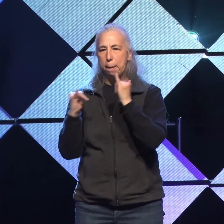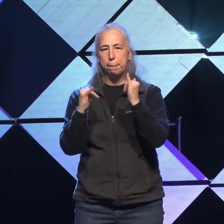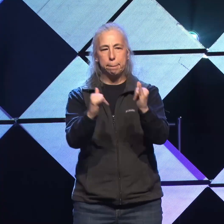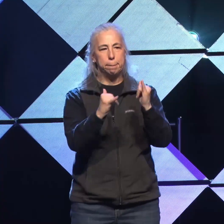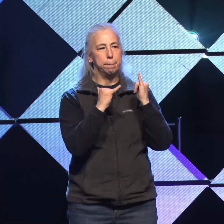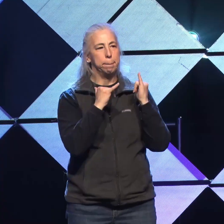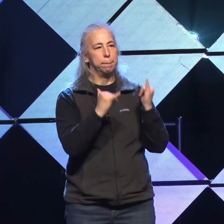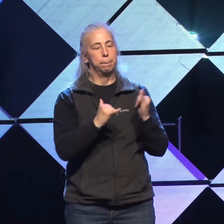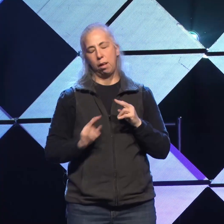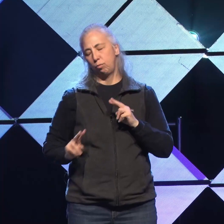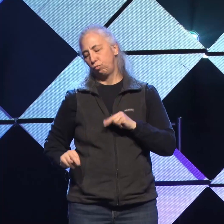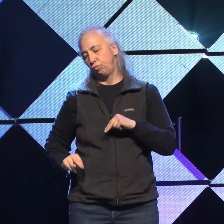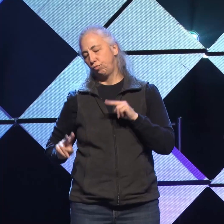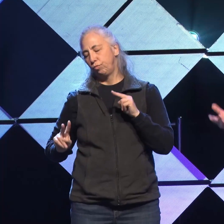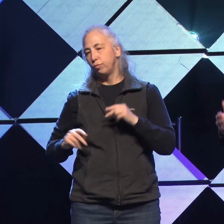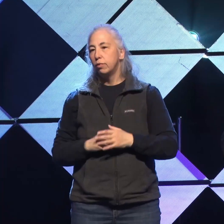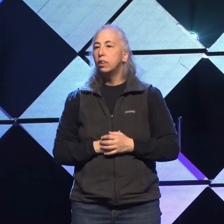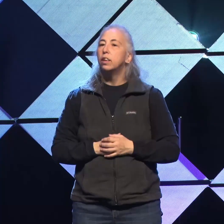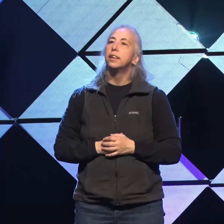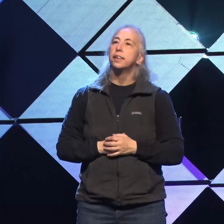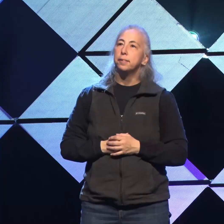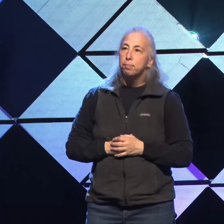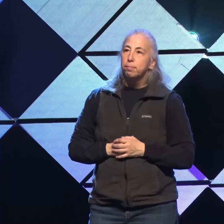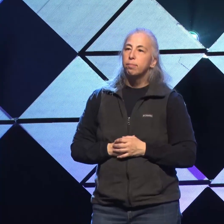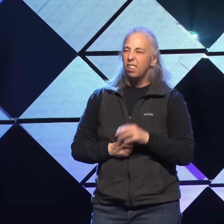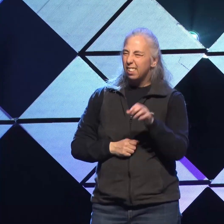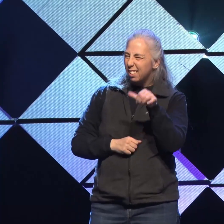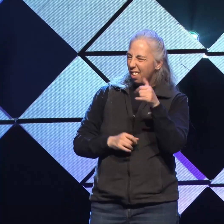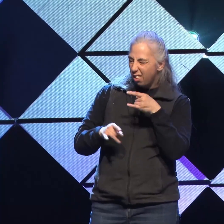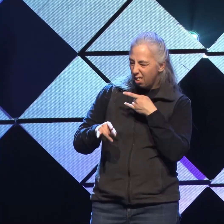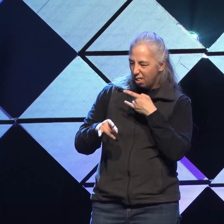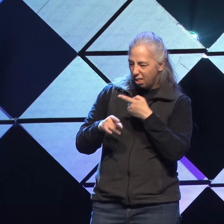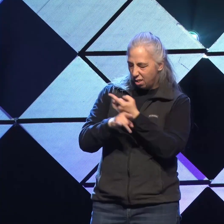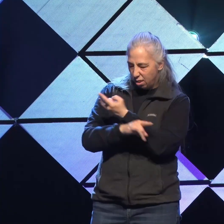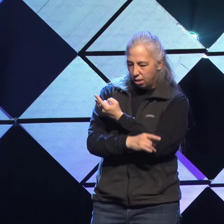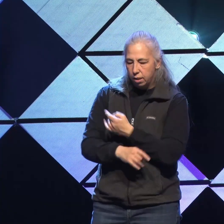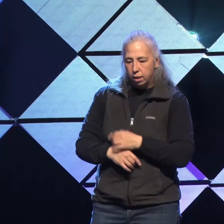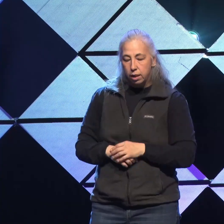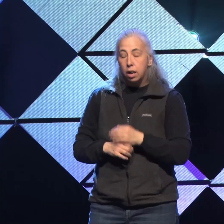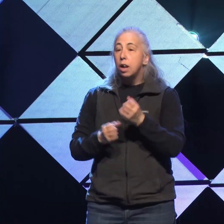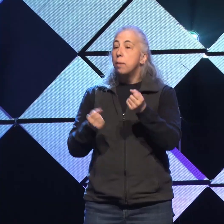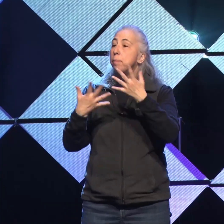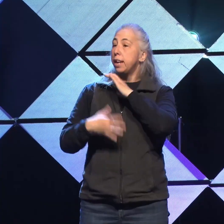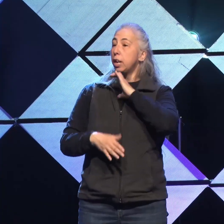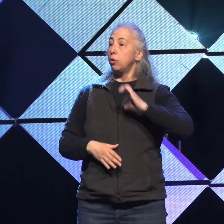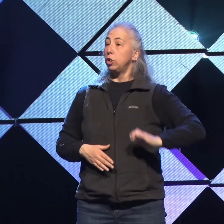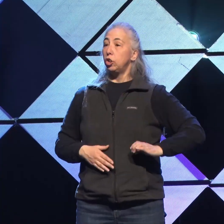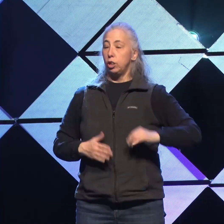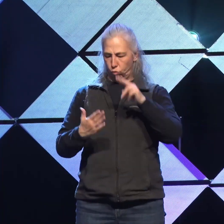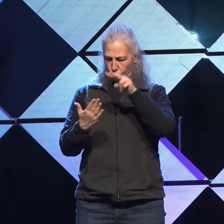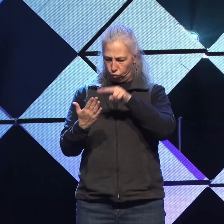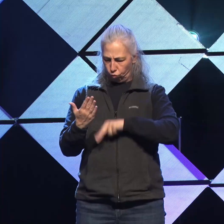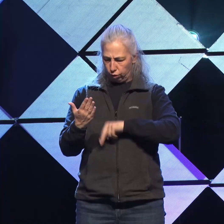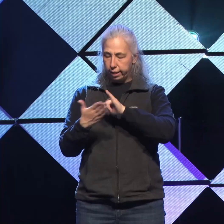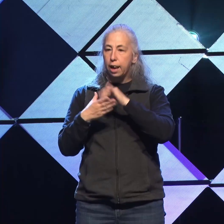Here's another irony. Another irony. Many Christians read this parable. You know what I think